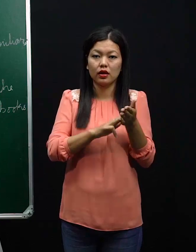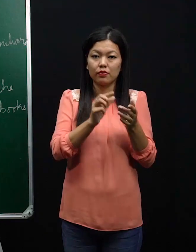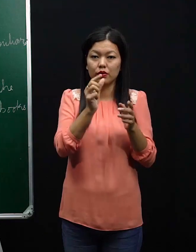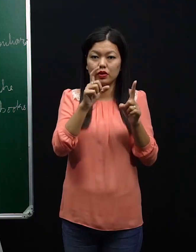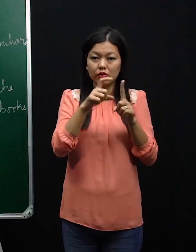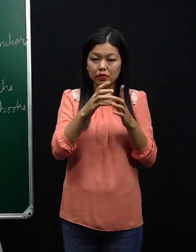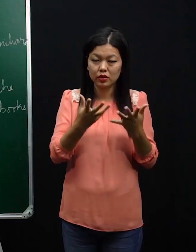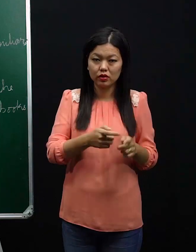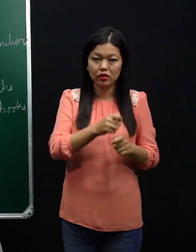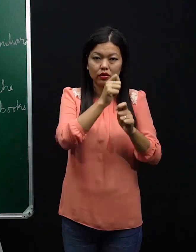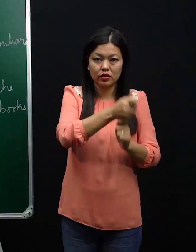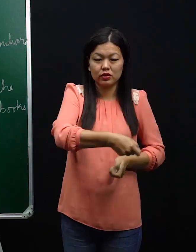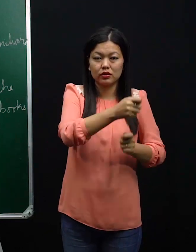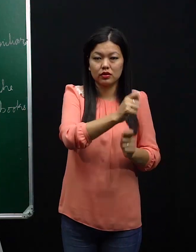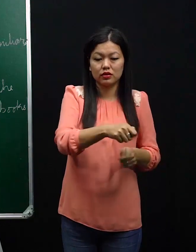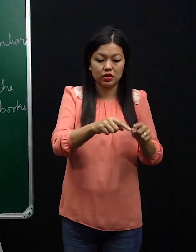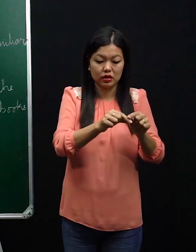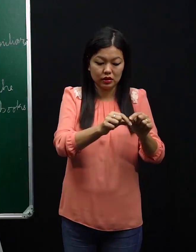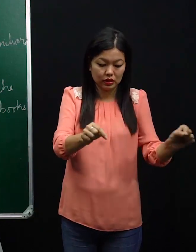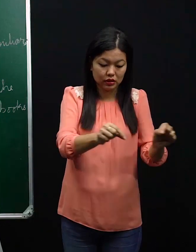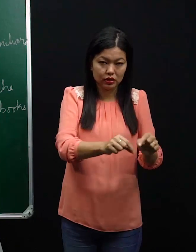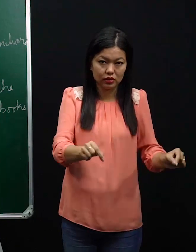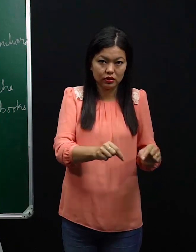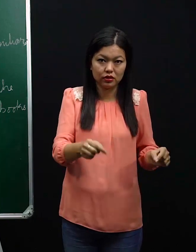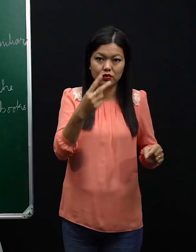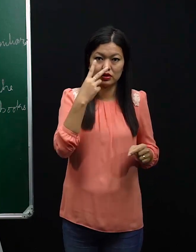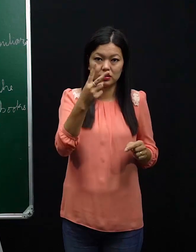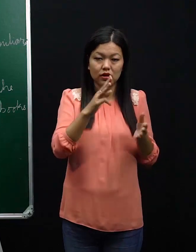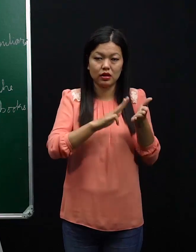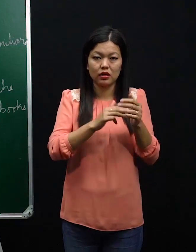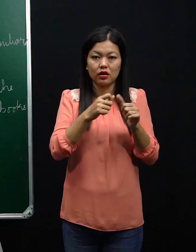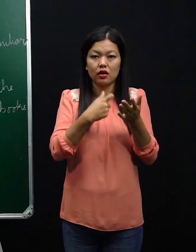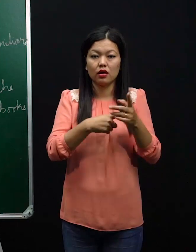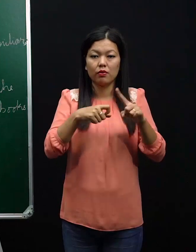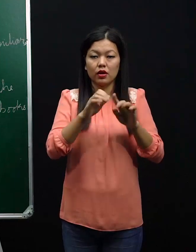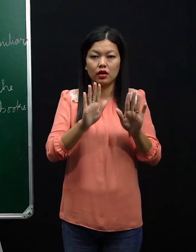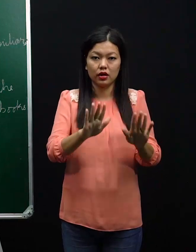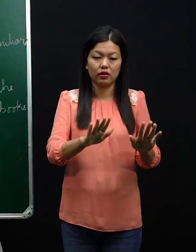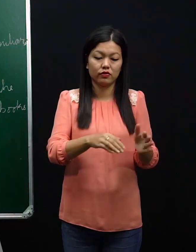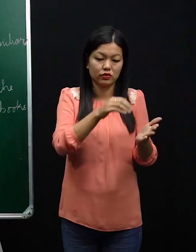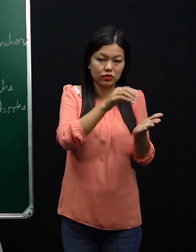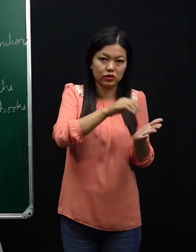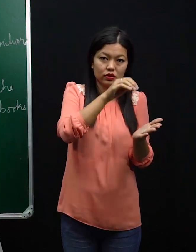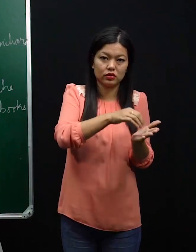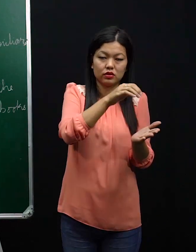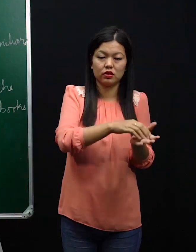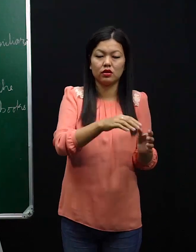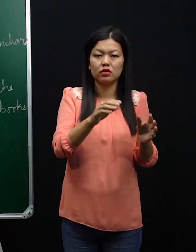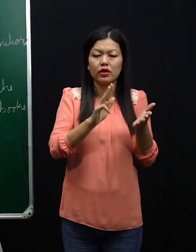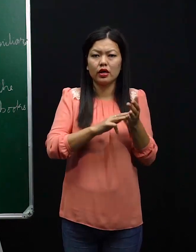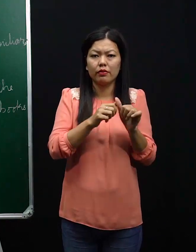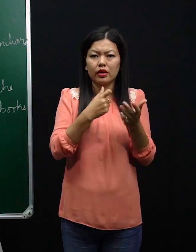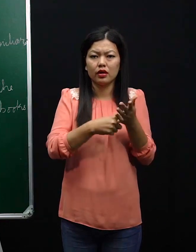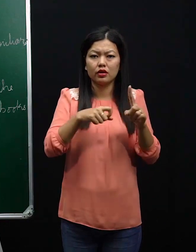spade of the machine, let's consider it, or the plow. The plow spade will make some marks, and so his face